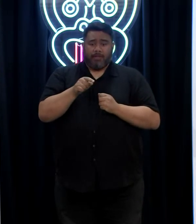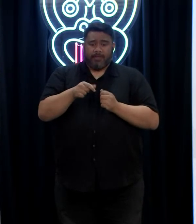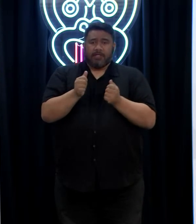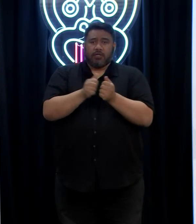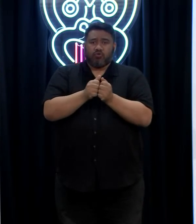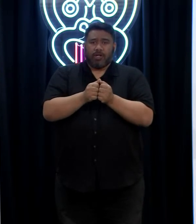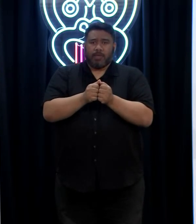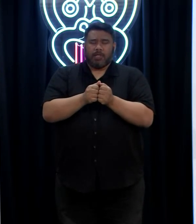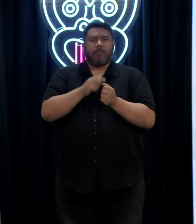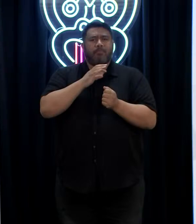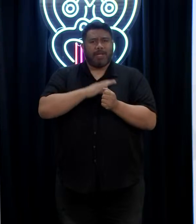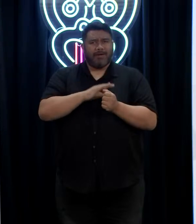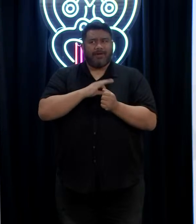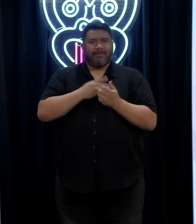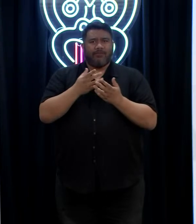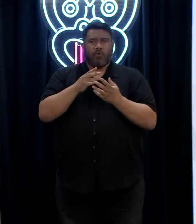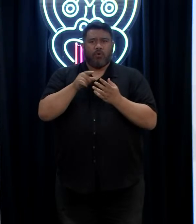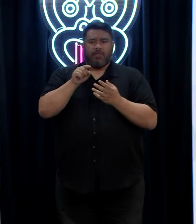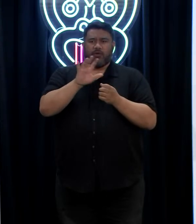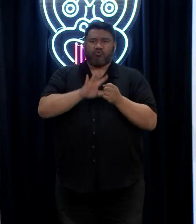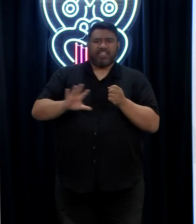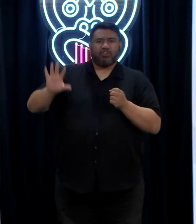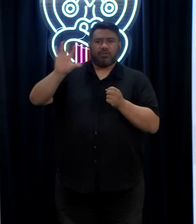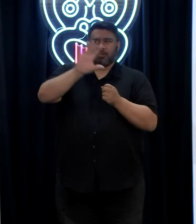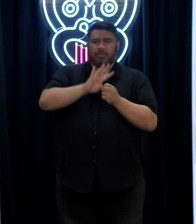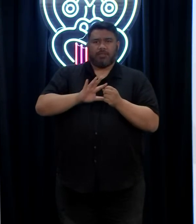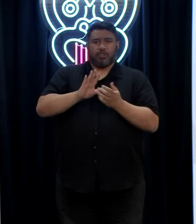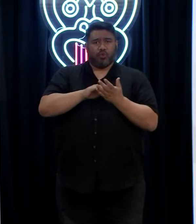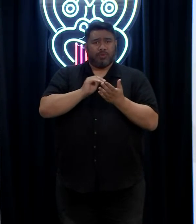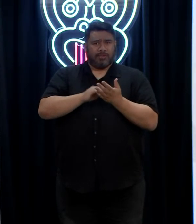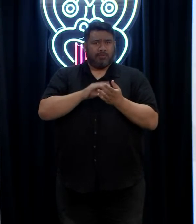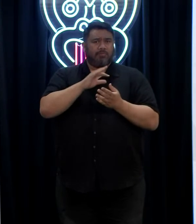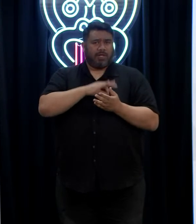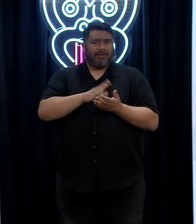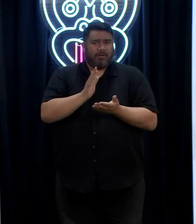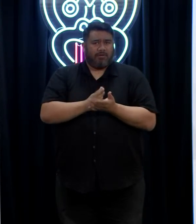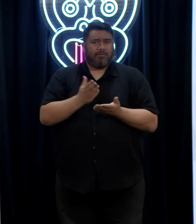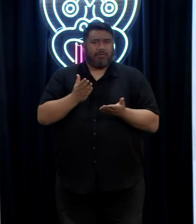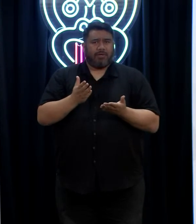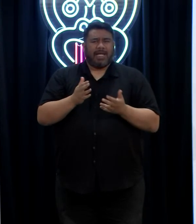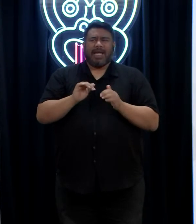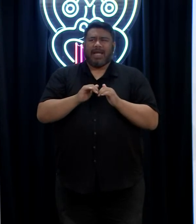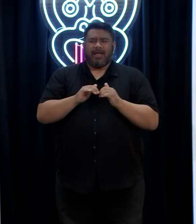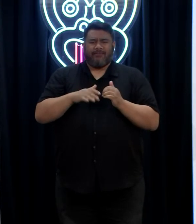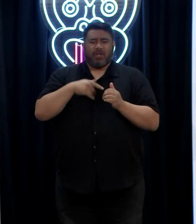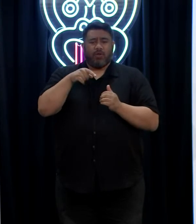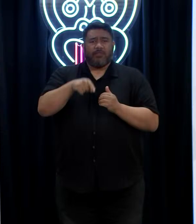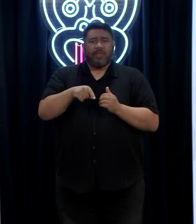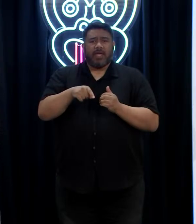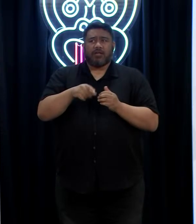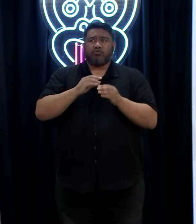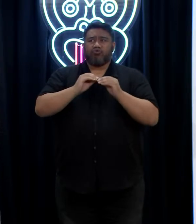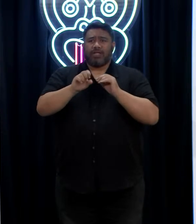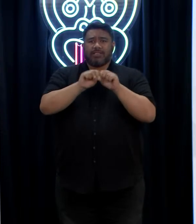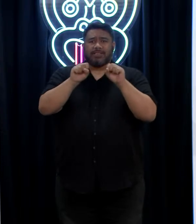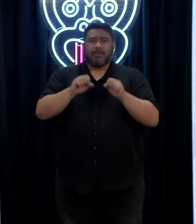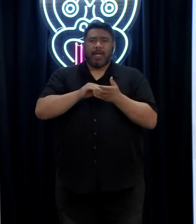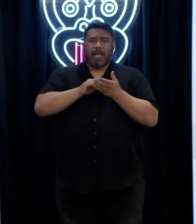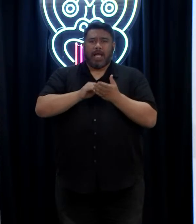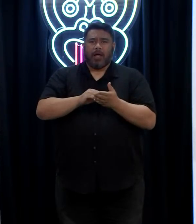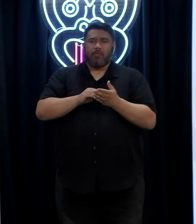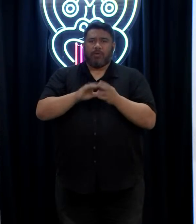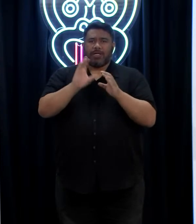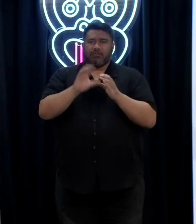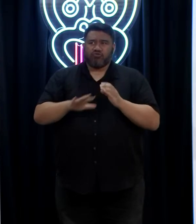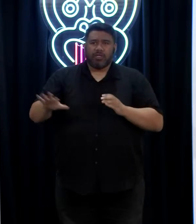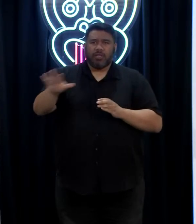Zealand exporters benefit from, and anything we can do to enhance a rules-based trade system around the world, we're always happy to look at. Any country